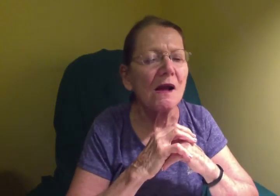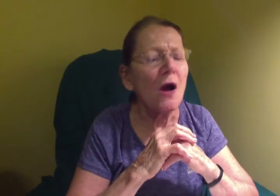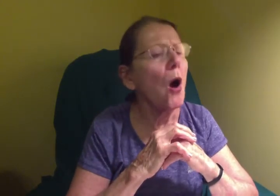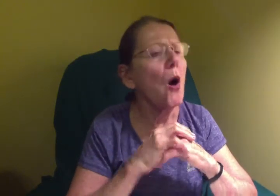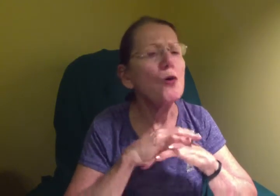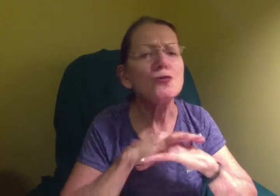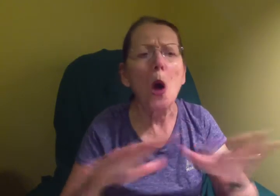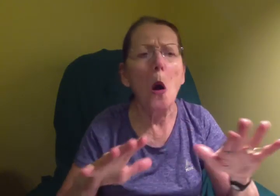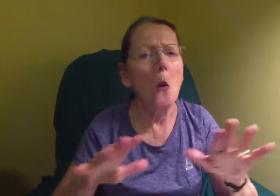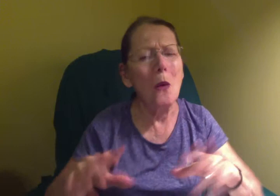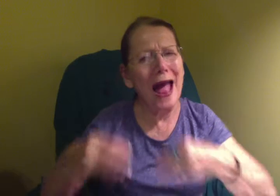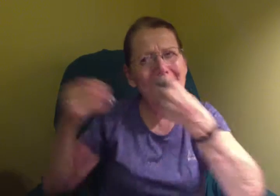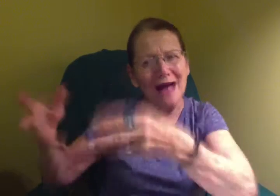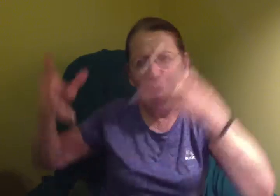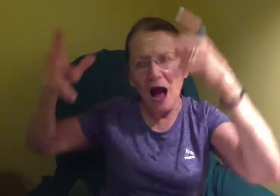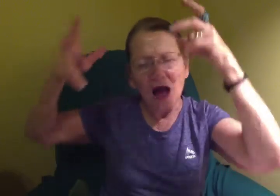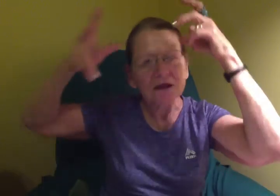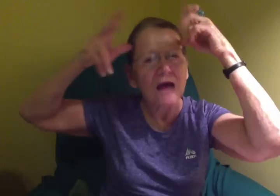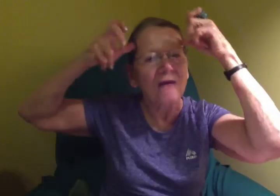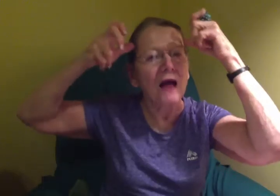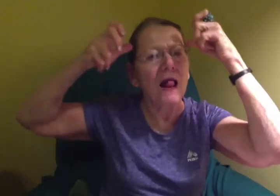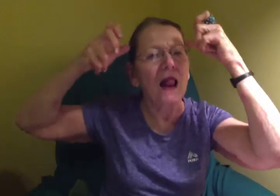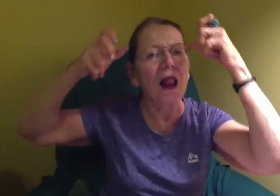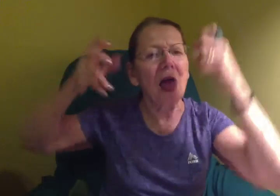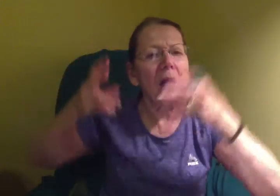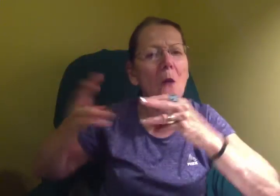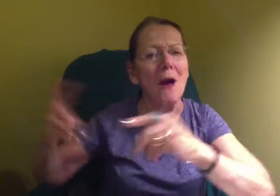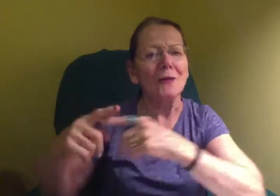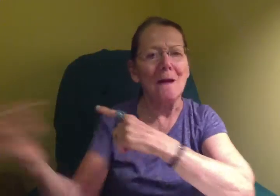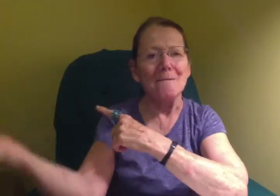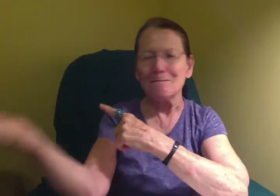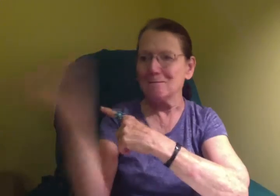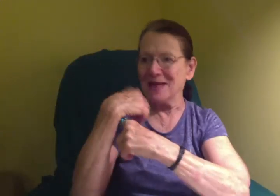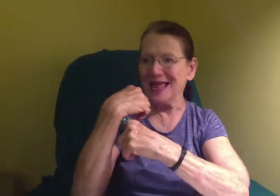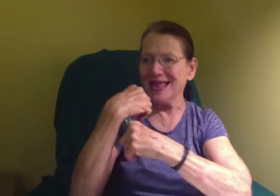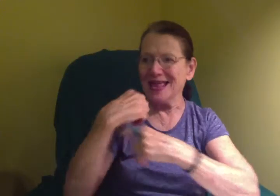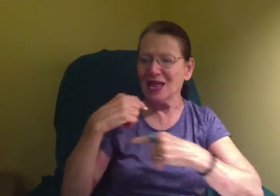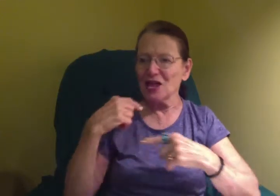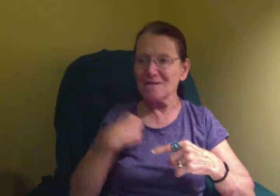And I've been... I've been...